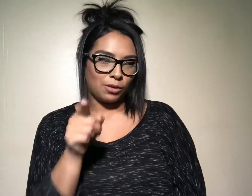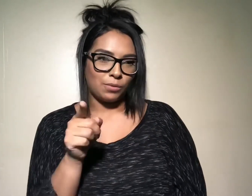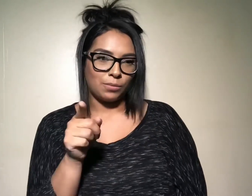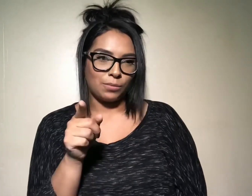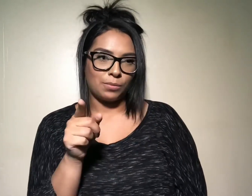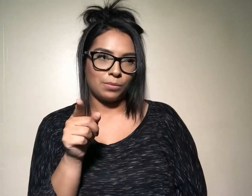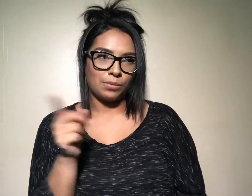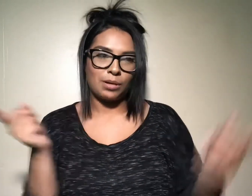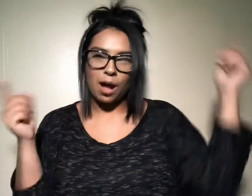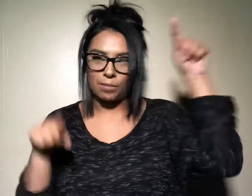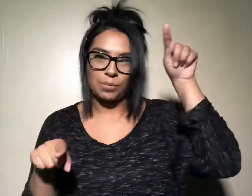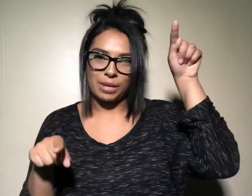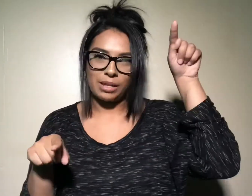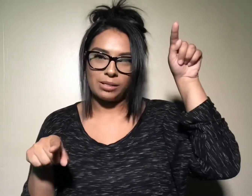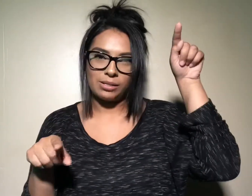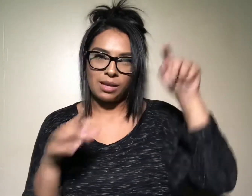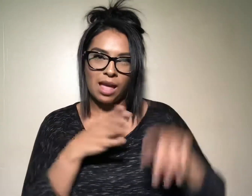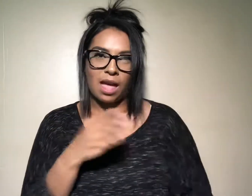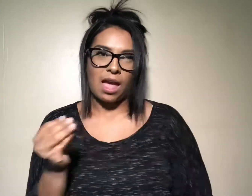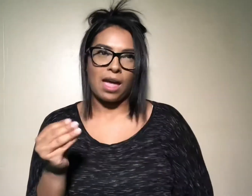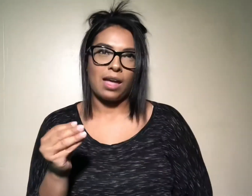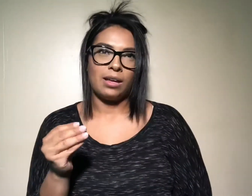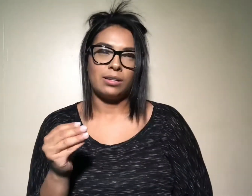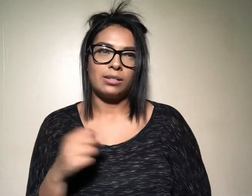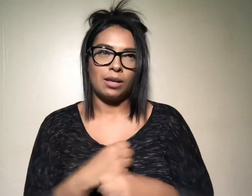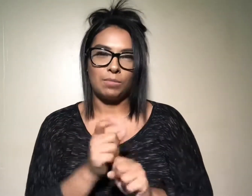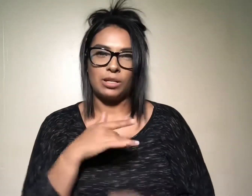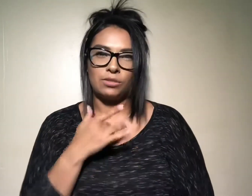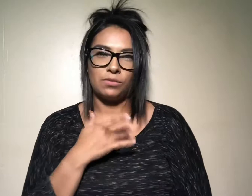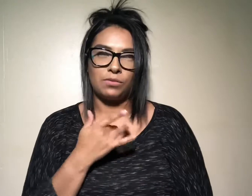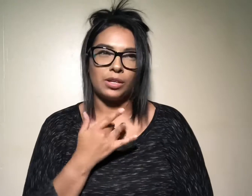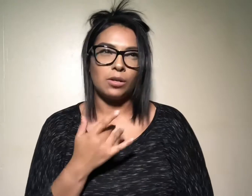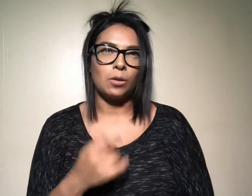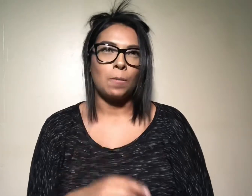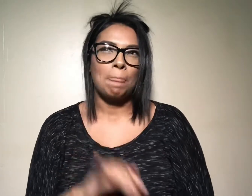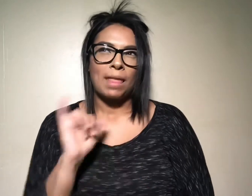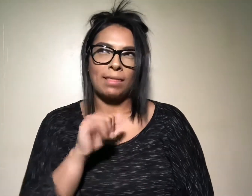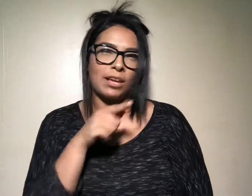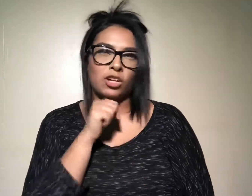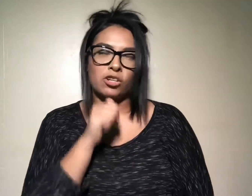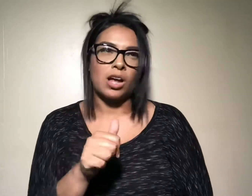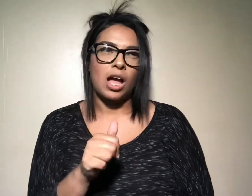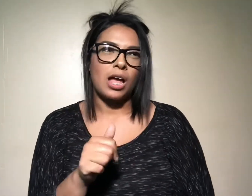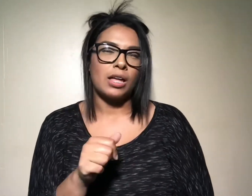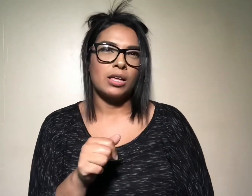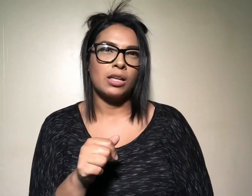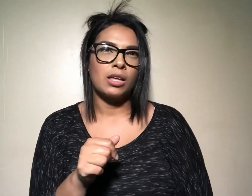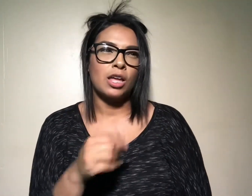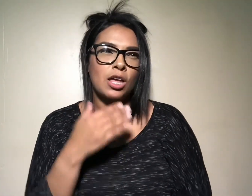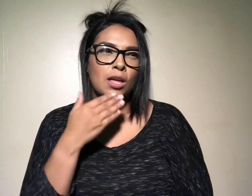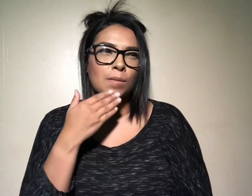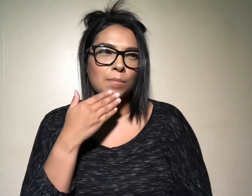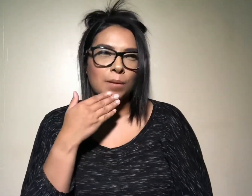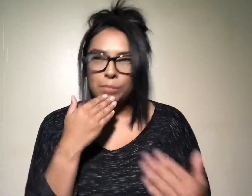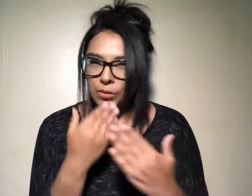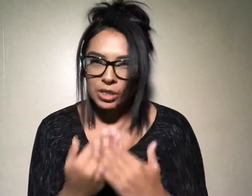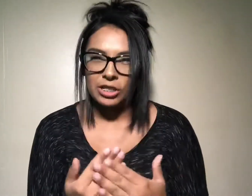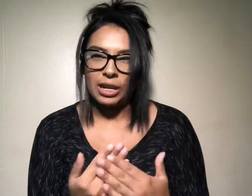that you've compromised and it makes you feel like you're not